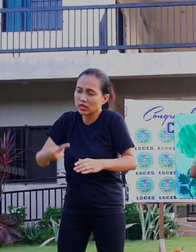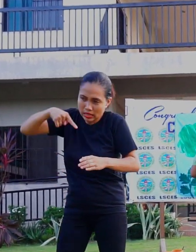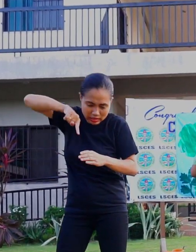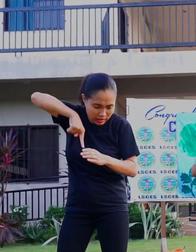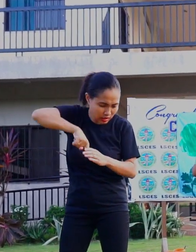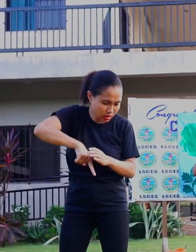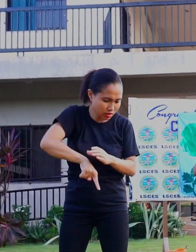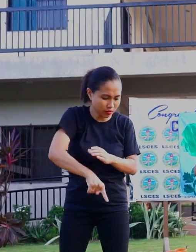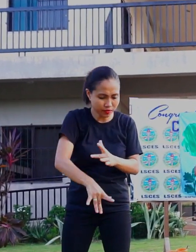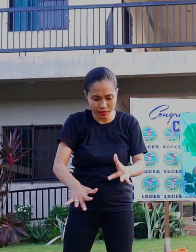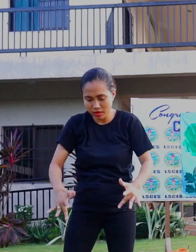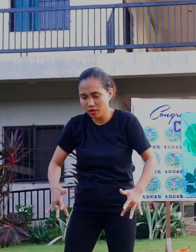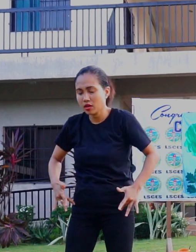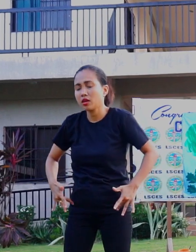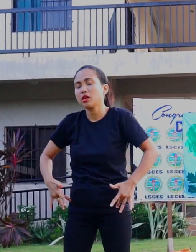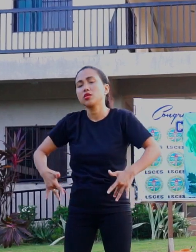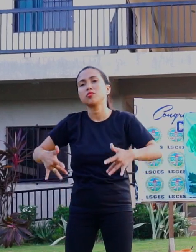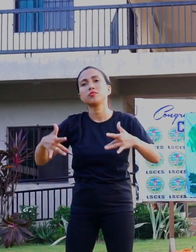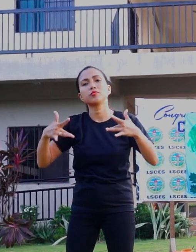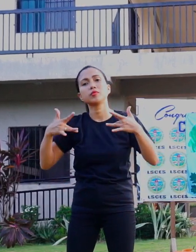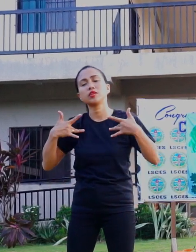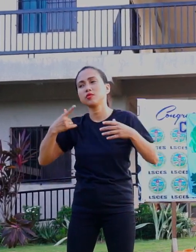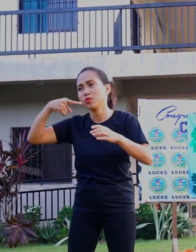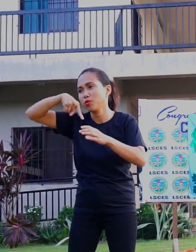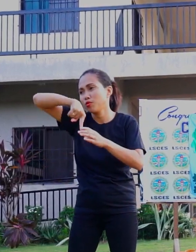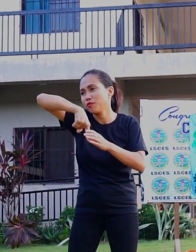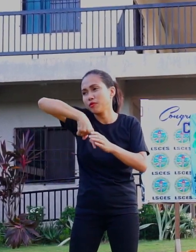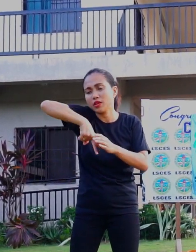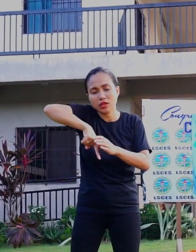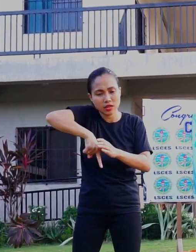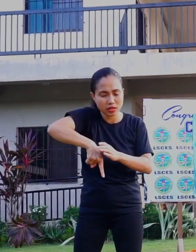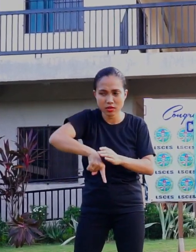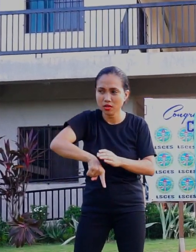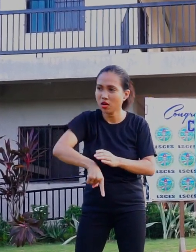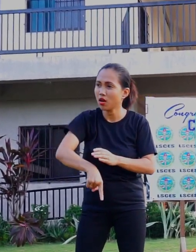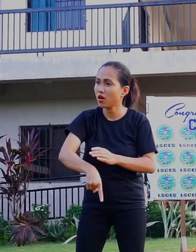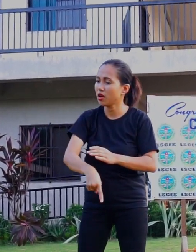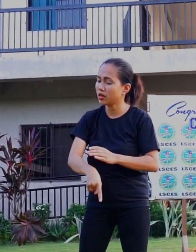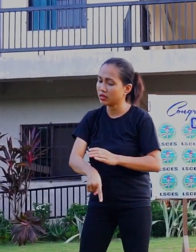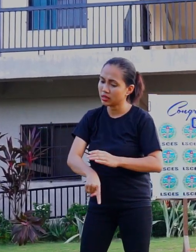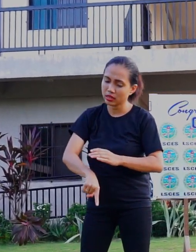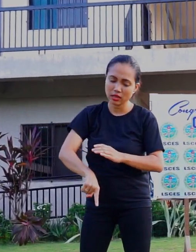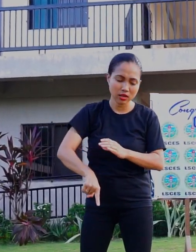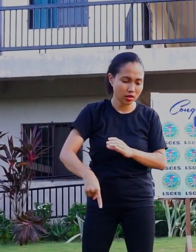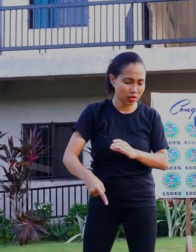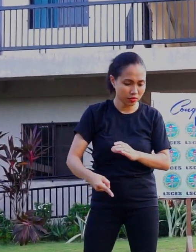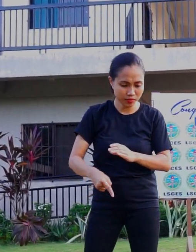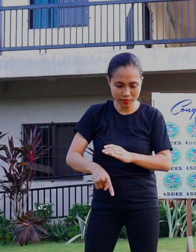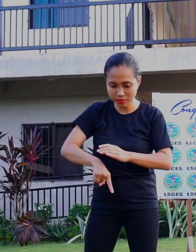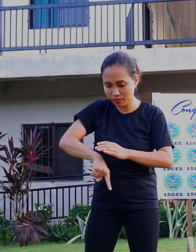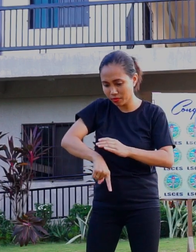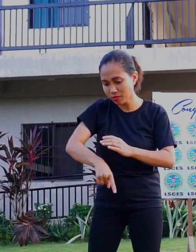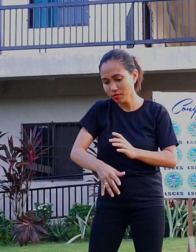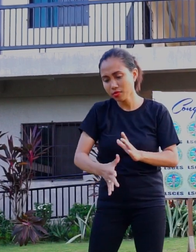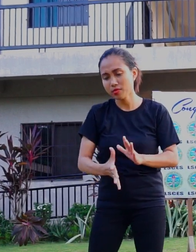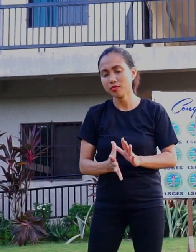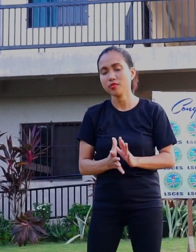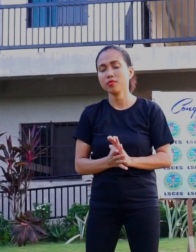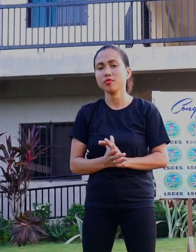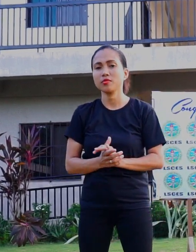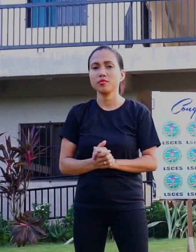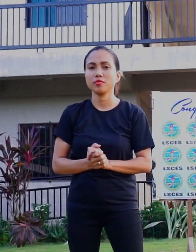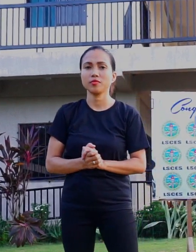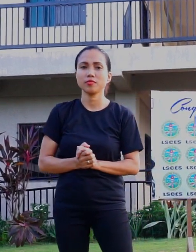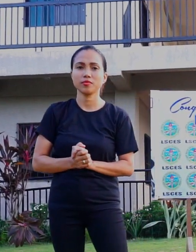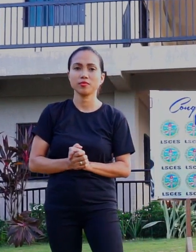Be beat beneath your feet. Heart beat beneath your